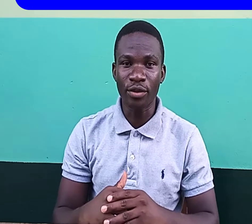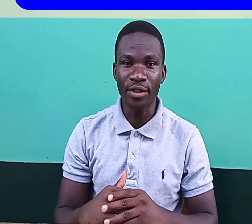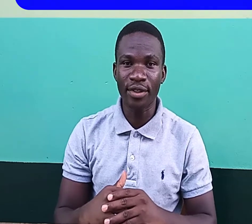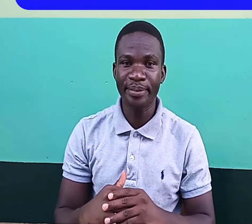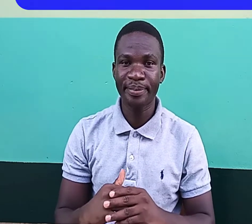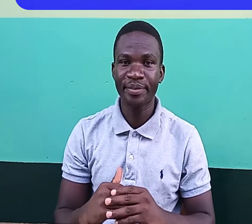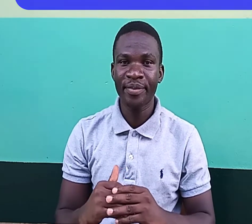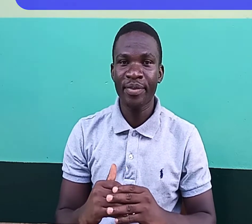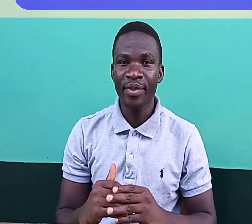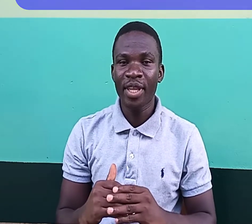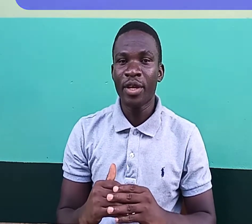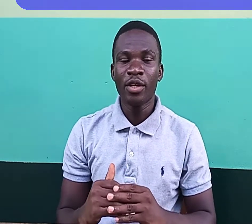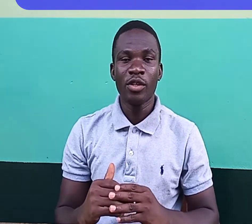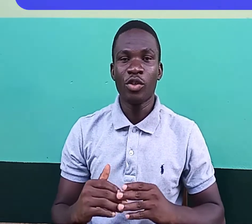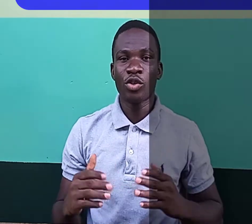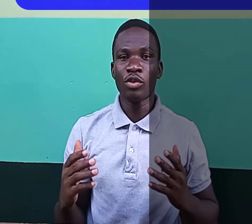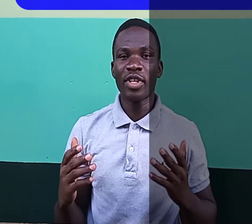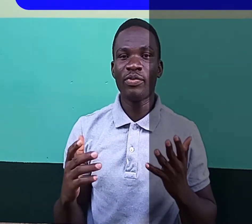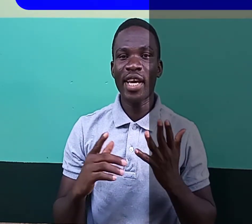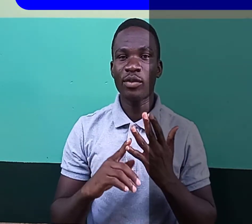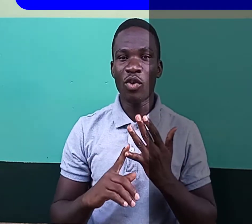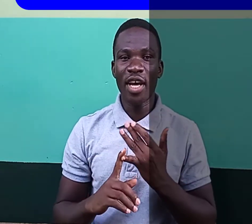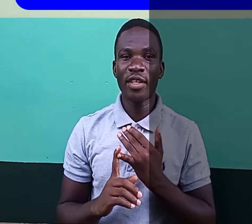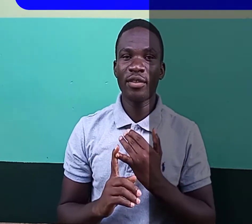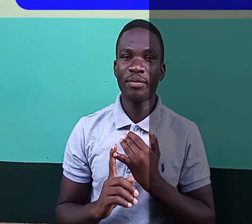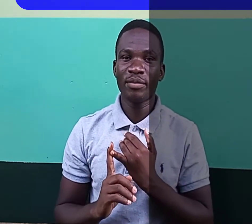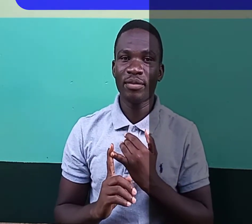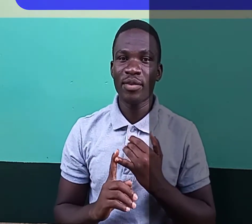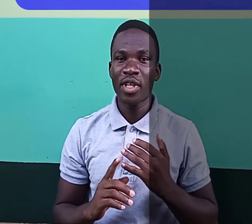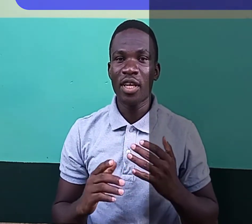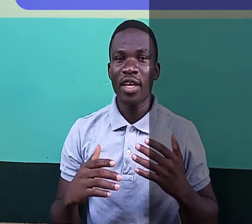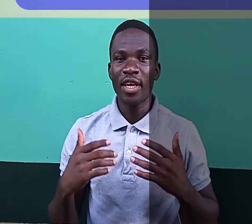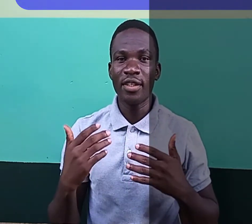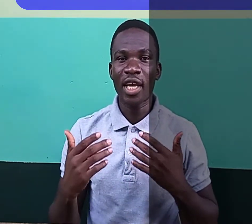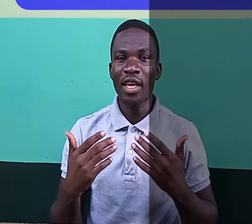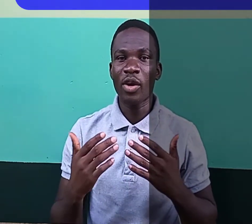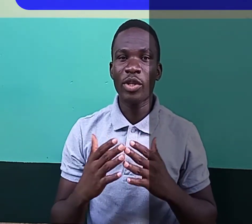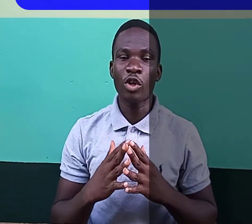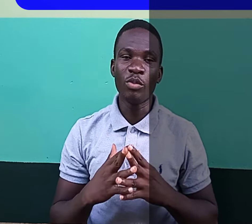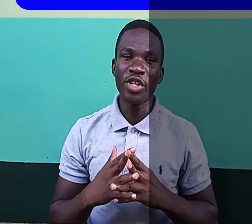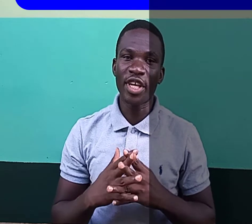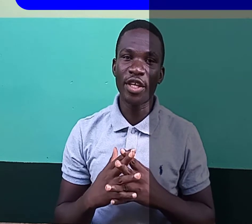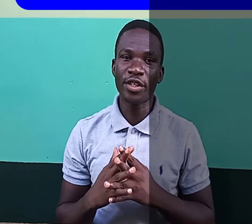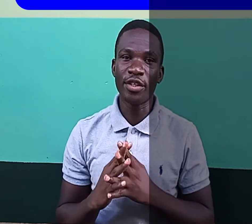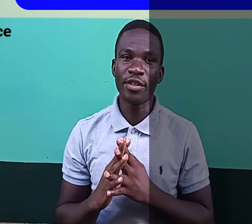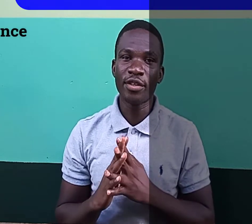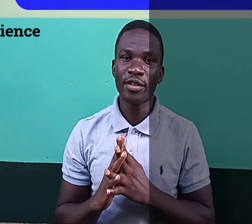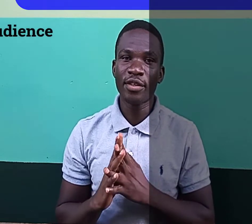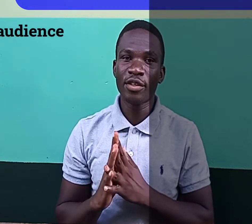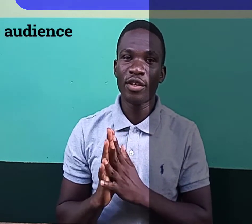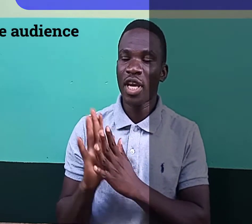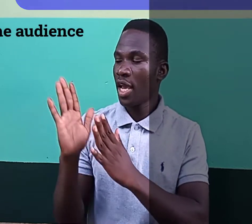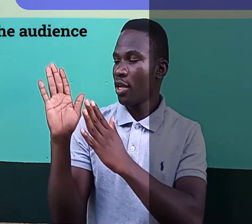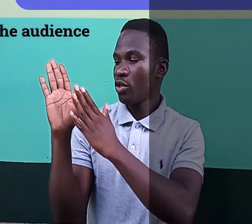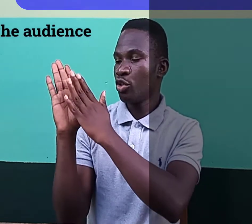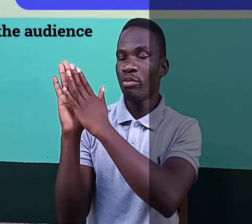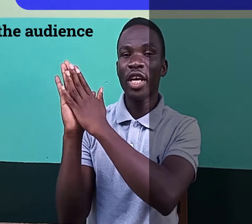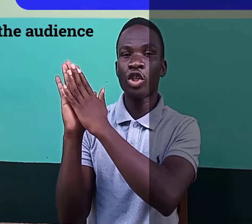don'ts. So the first one, in sign language communication, you should make sure